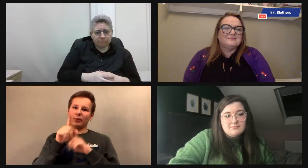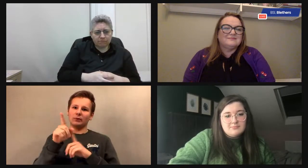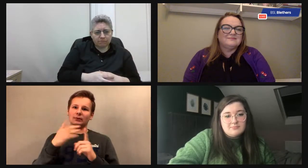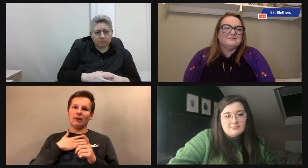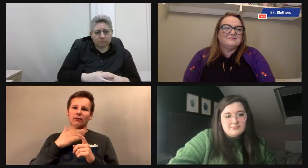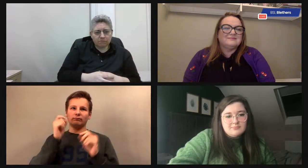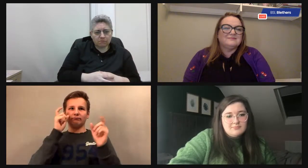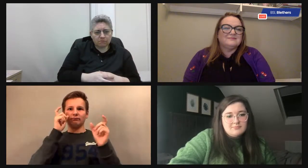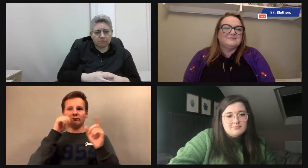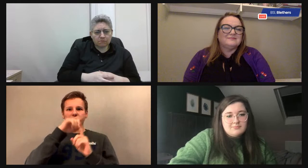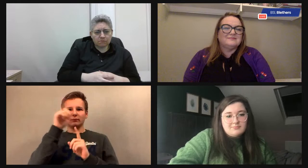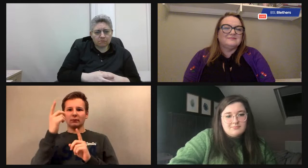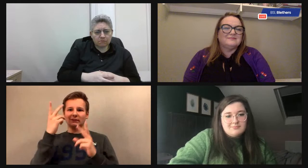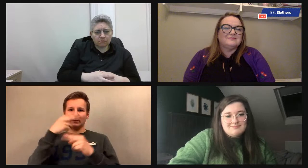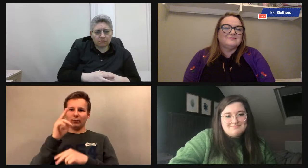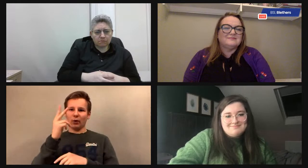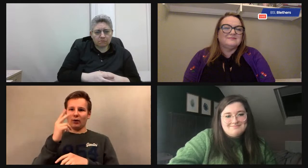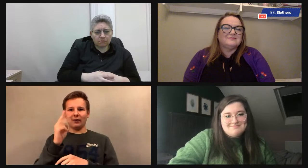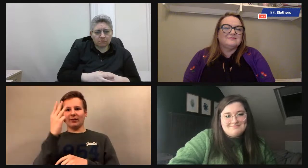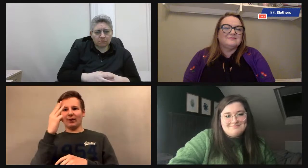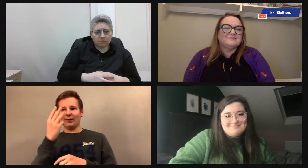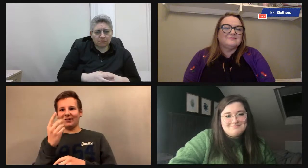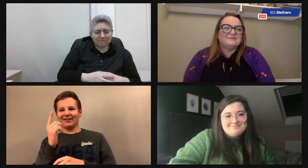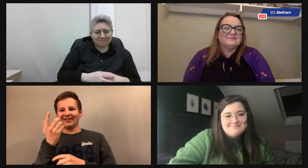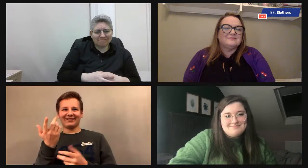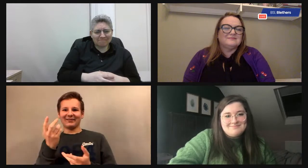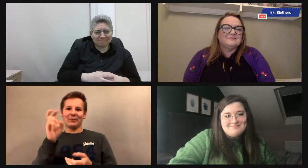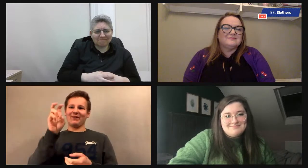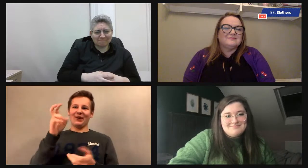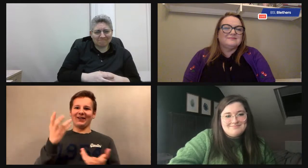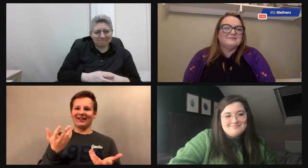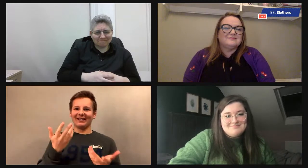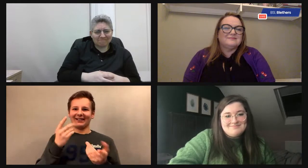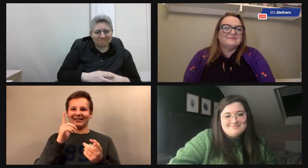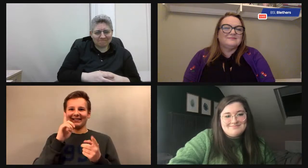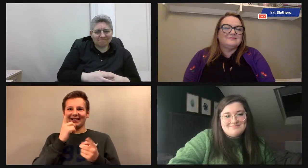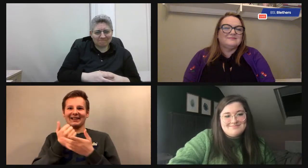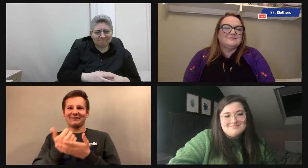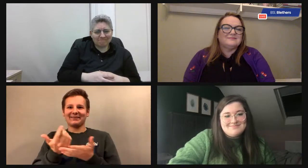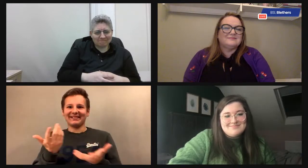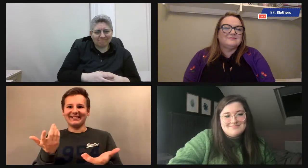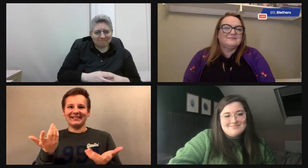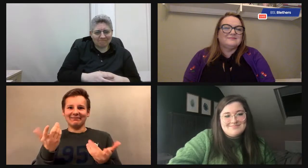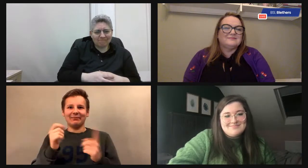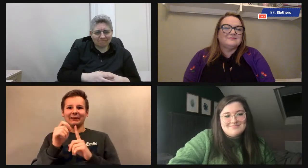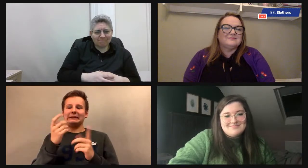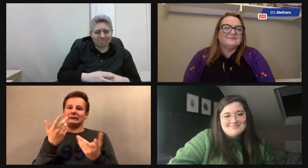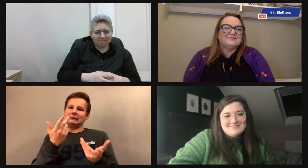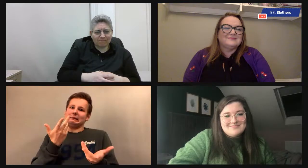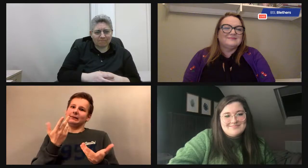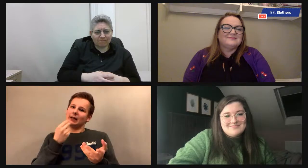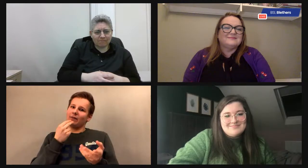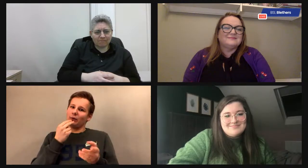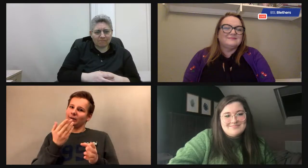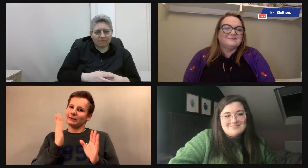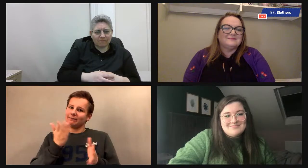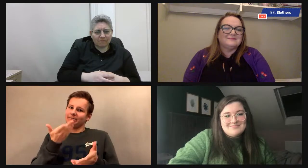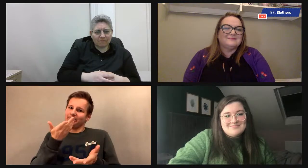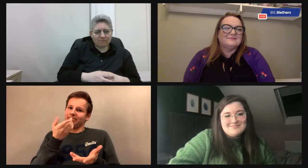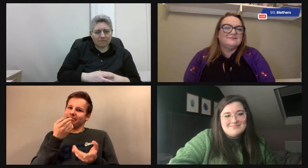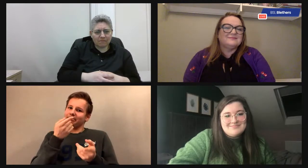body image. You know, teenagers love to be up to 2, 3 in the morning. 12 o'clock's an early